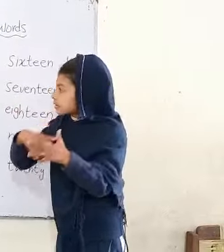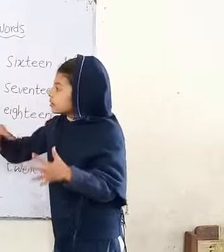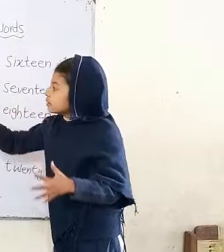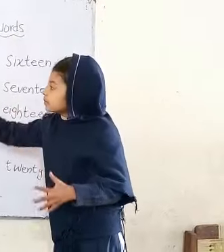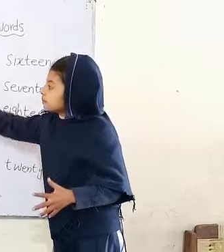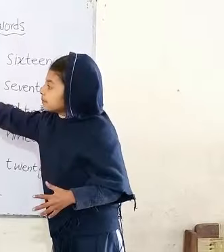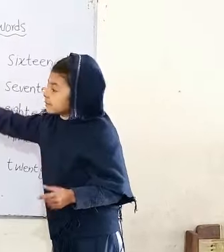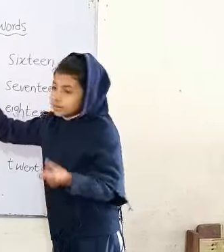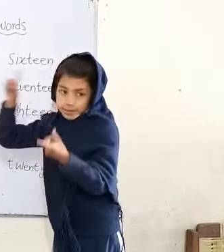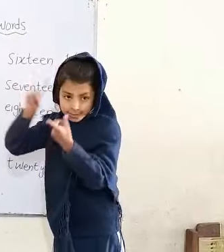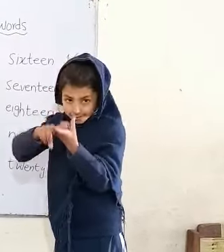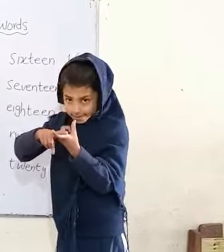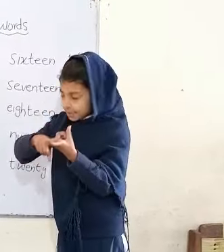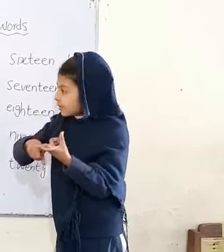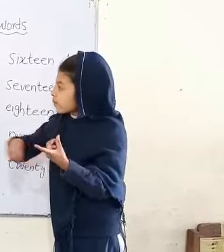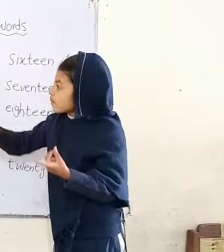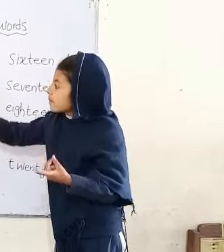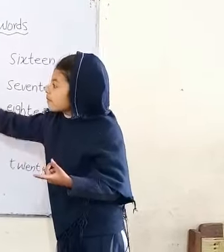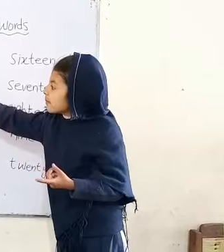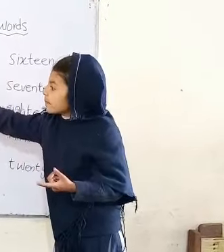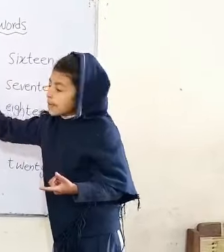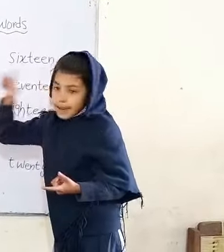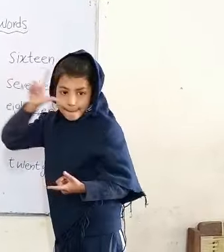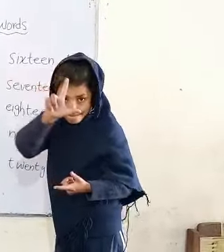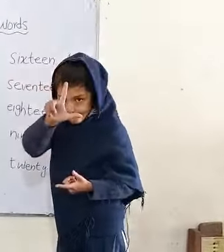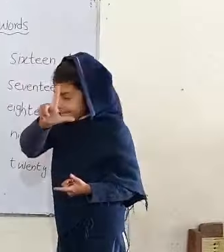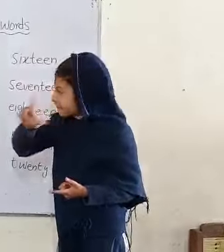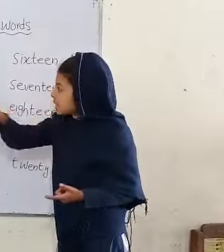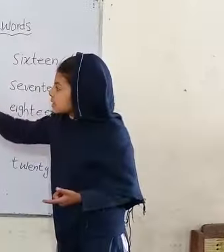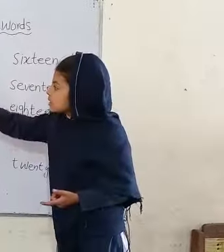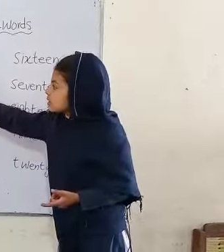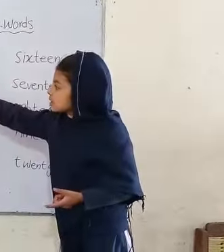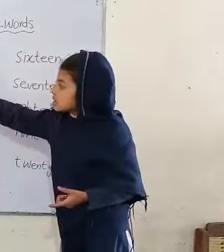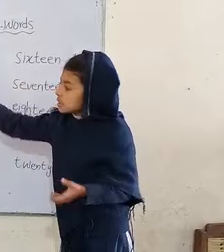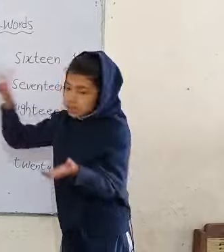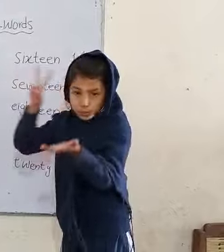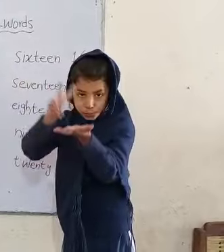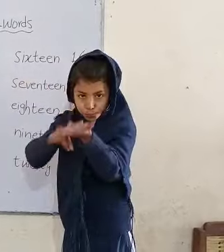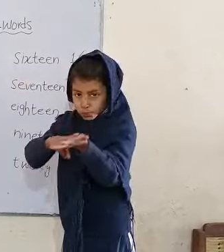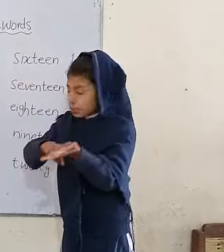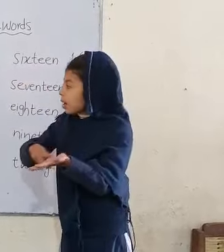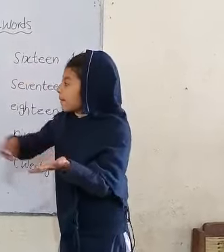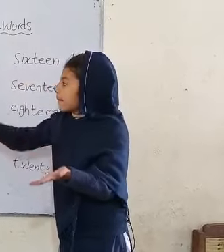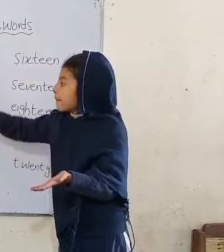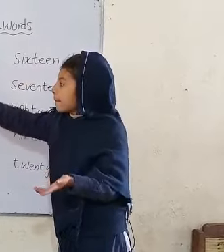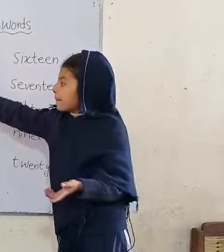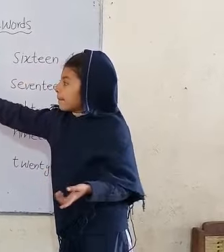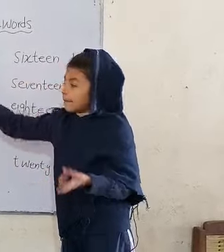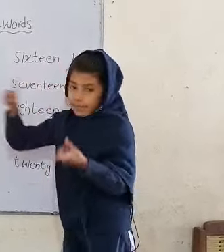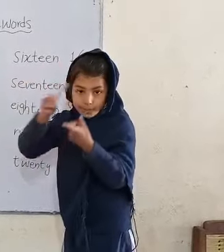W E L V